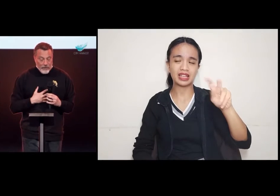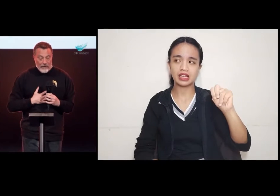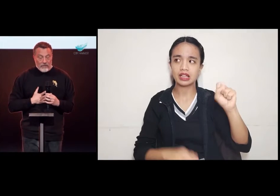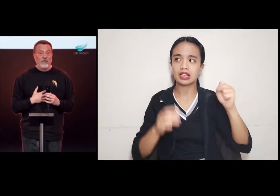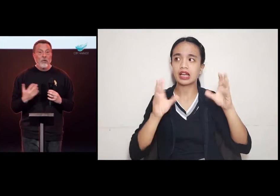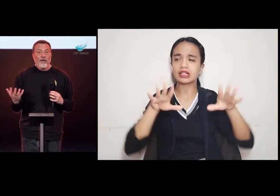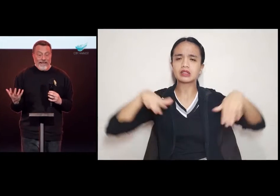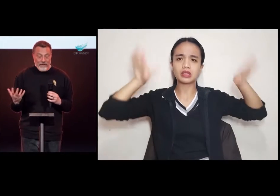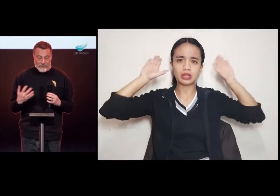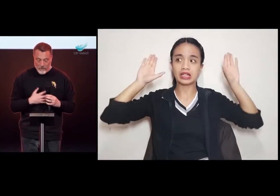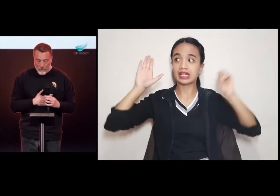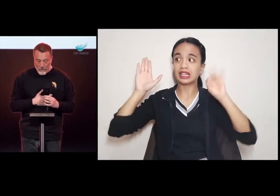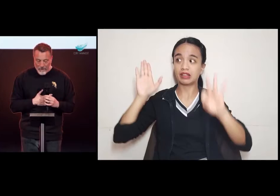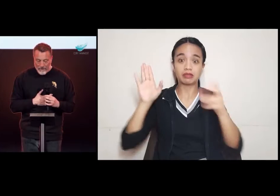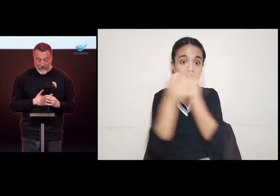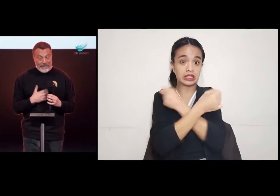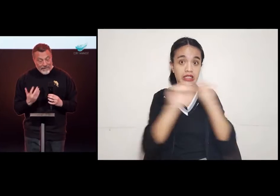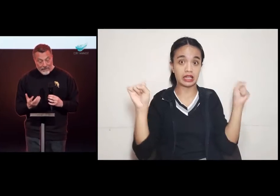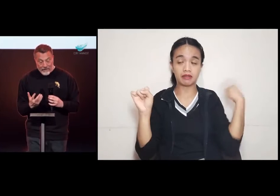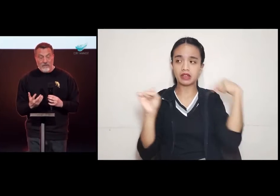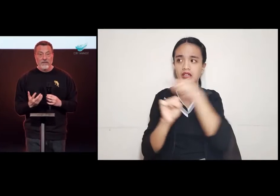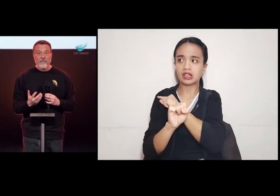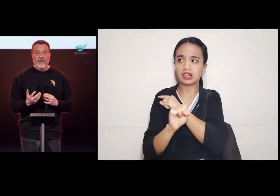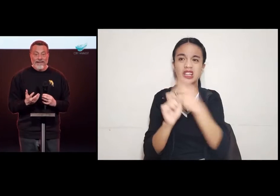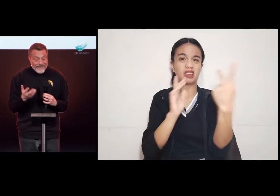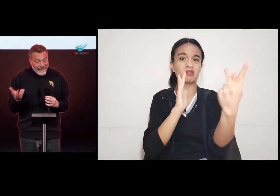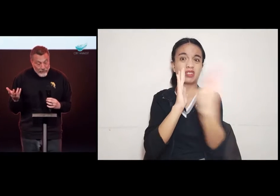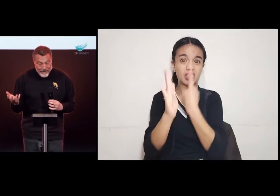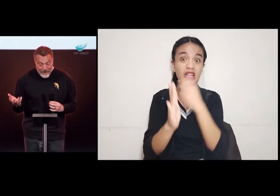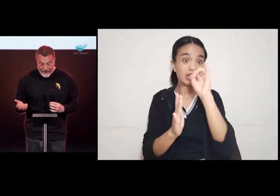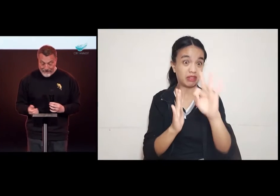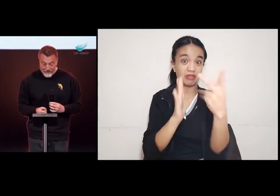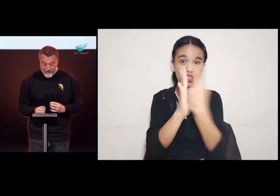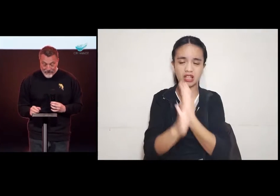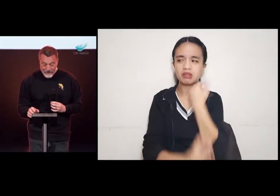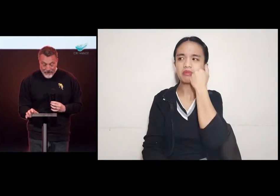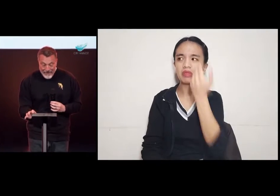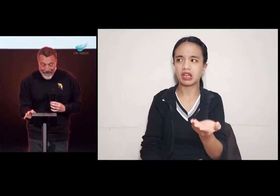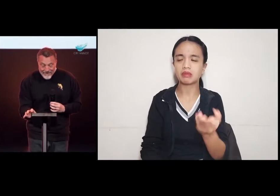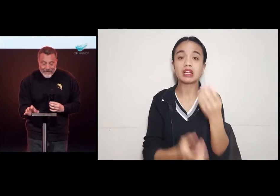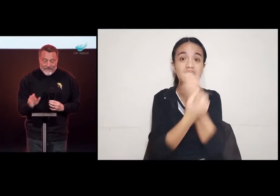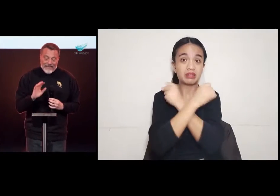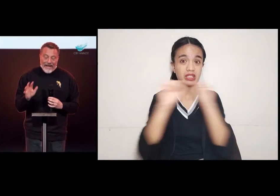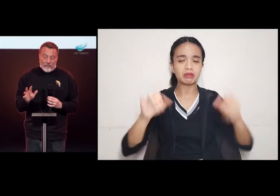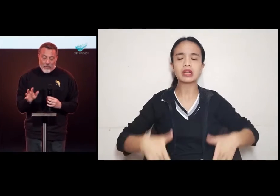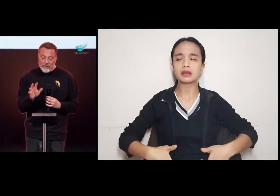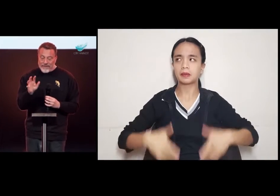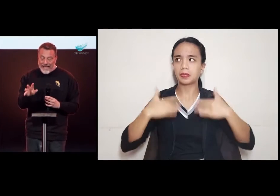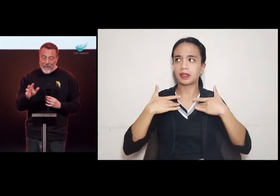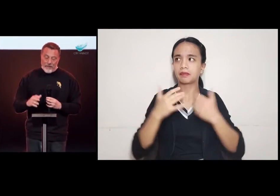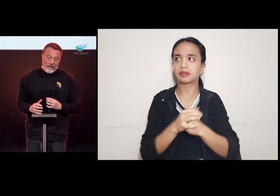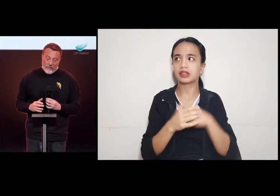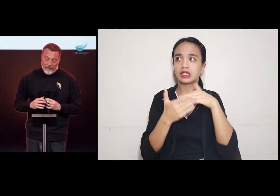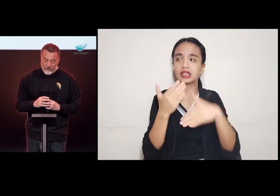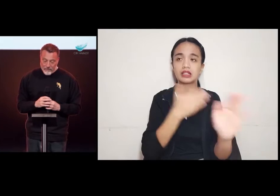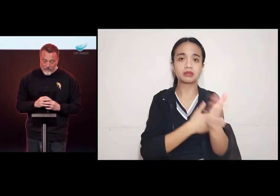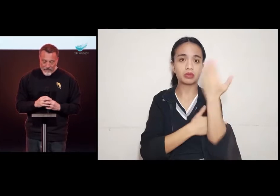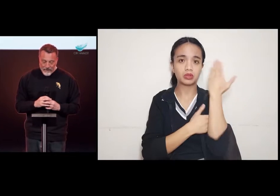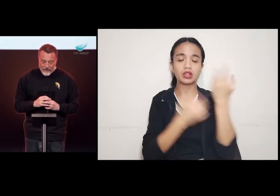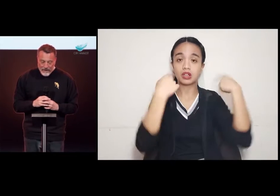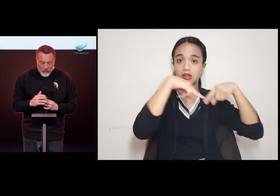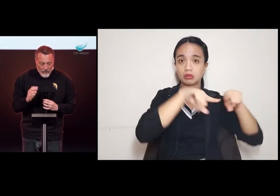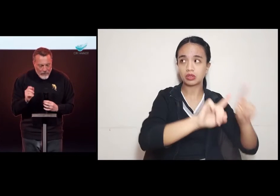If they spare us, we live. If they kill us, then we die." At dusk, they got up and went to the camp of the